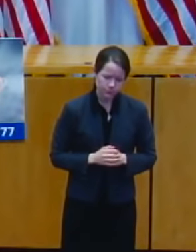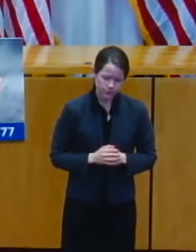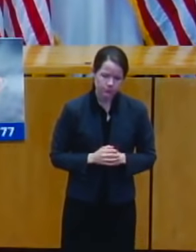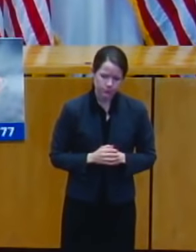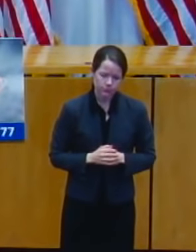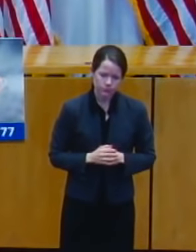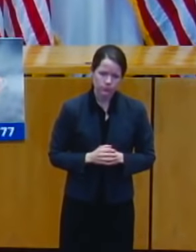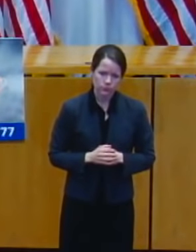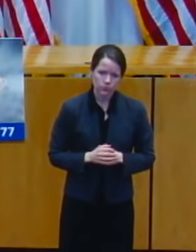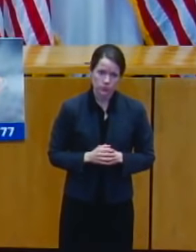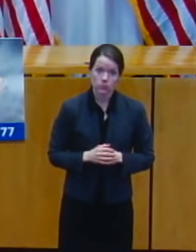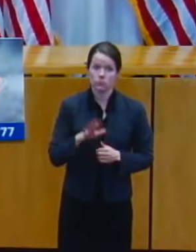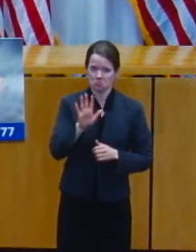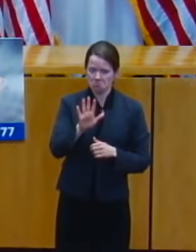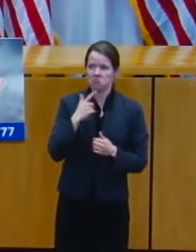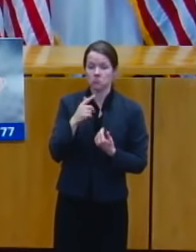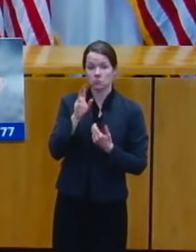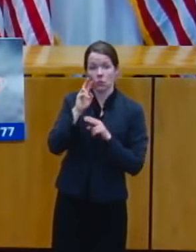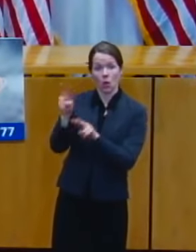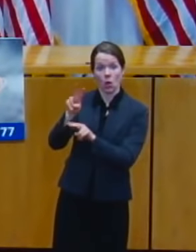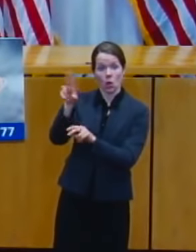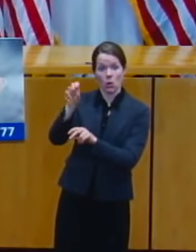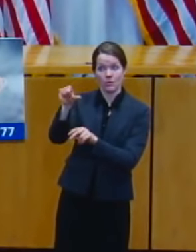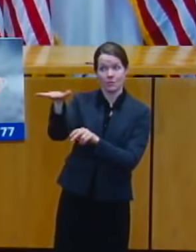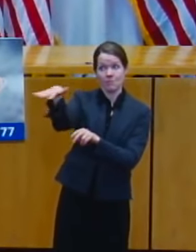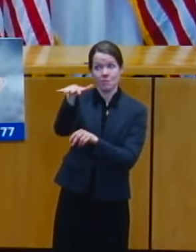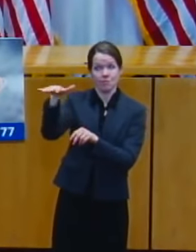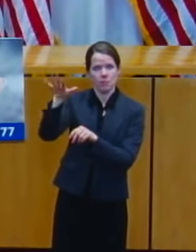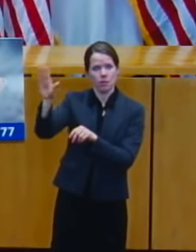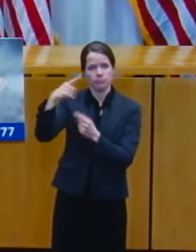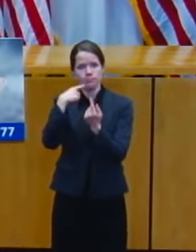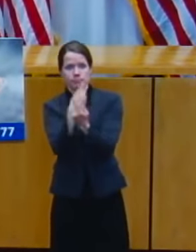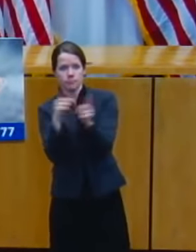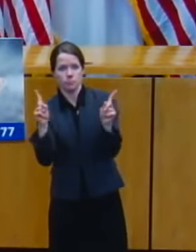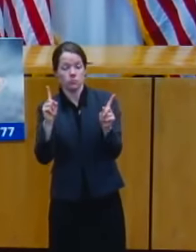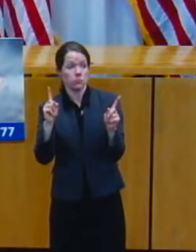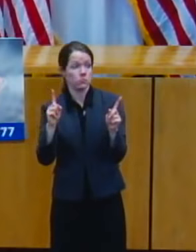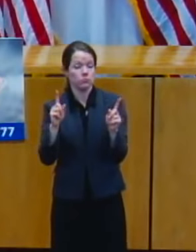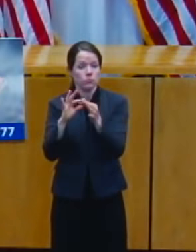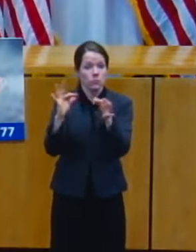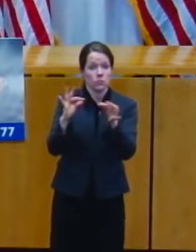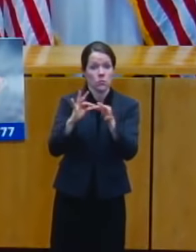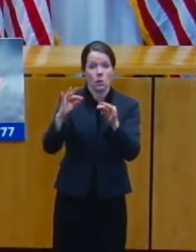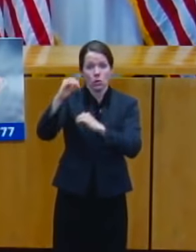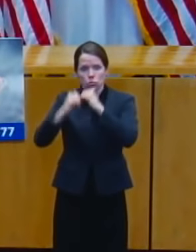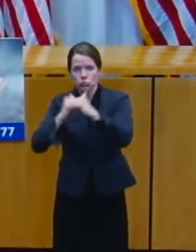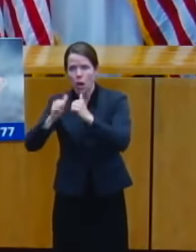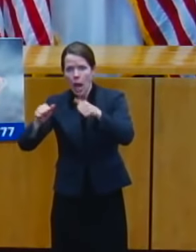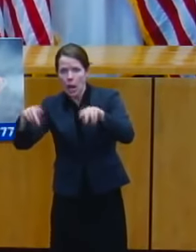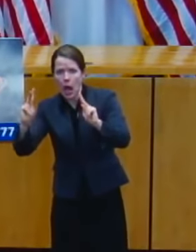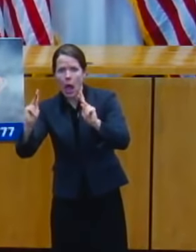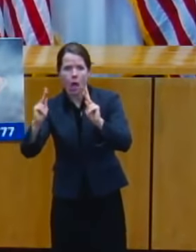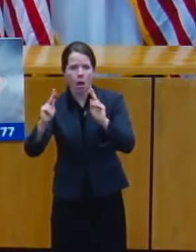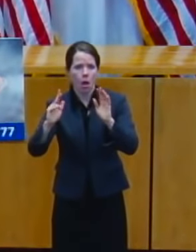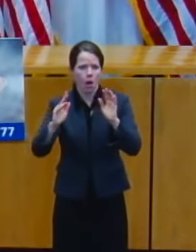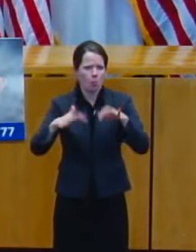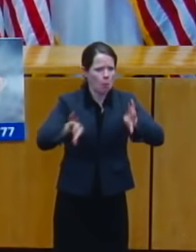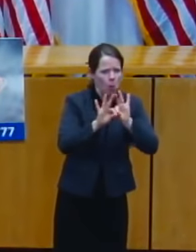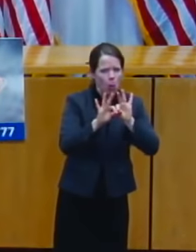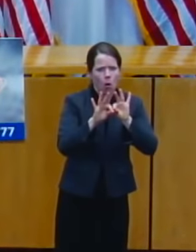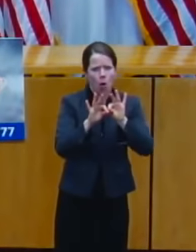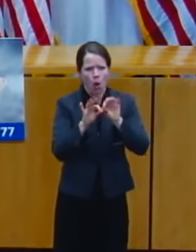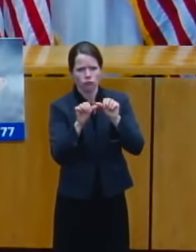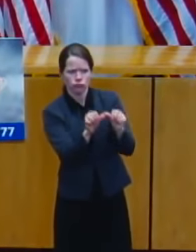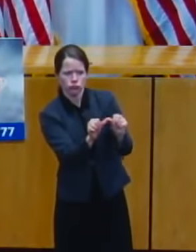and adjustments in federal guidelines around construction, we significantly reduced the number of projects that would be